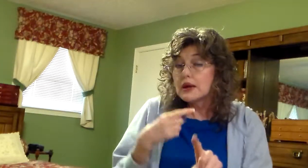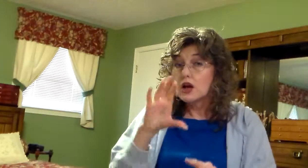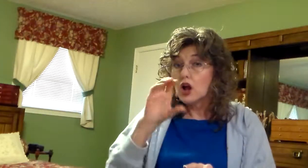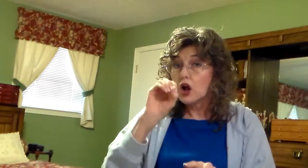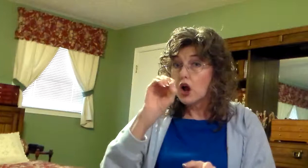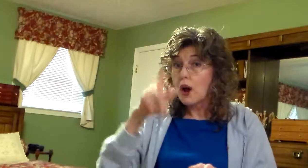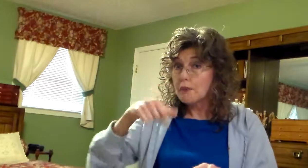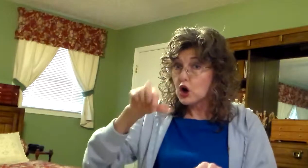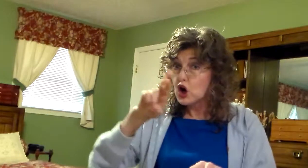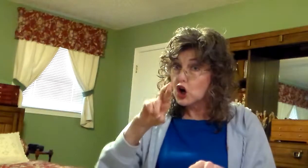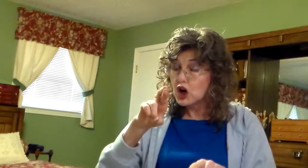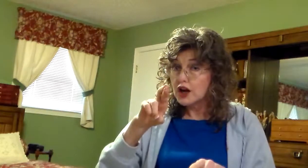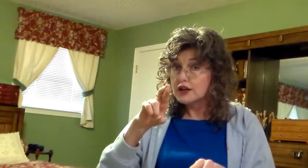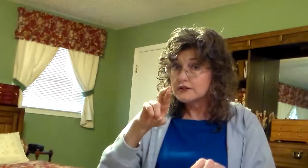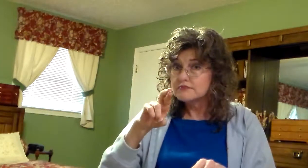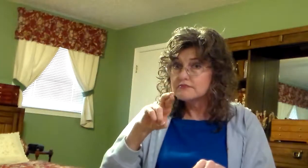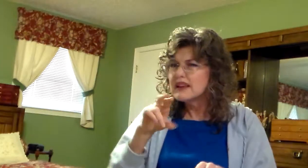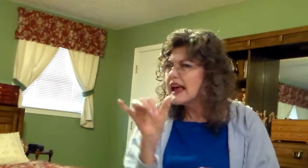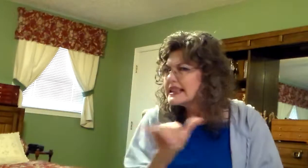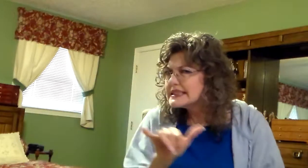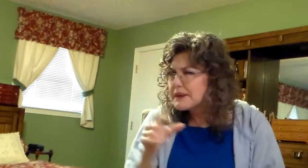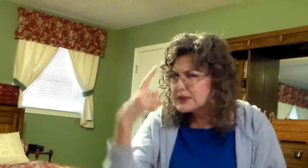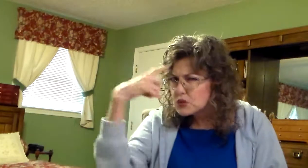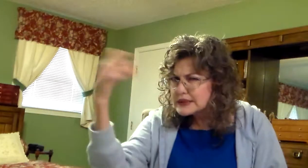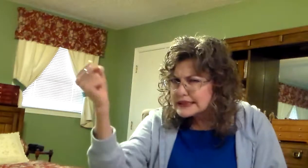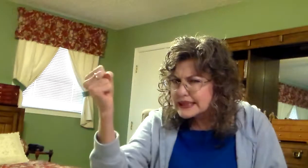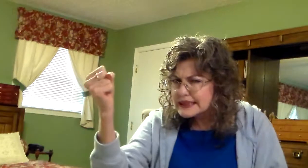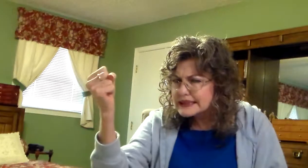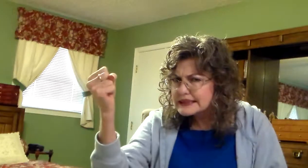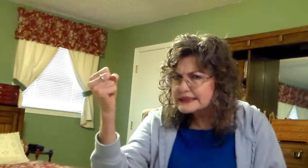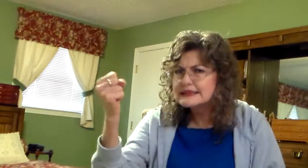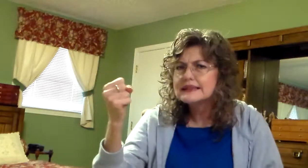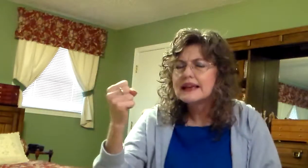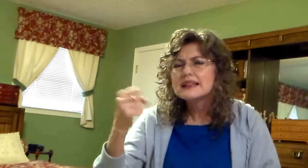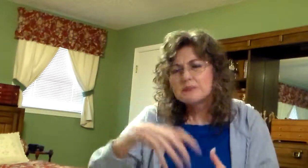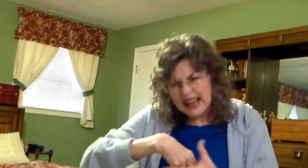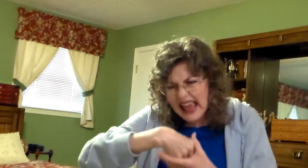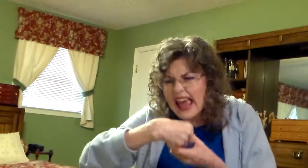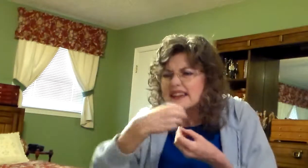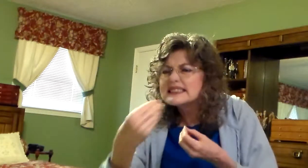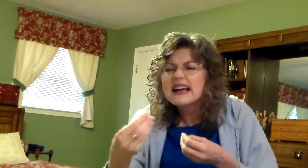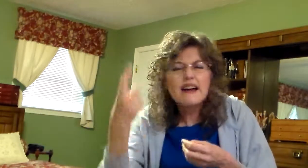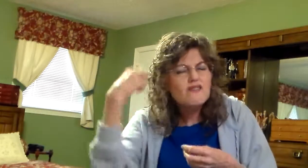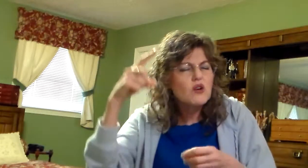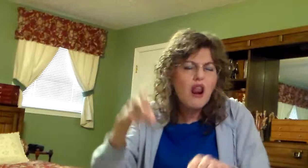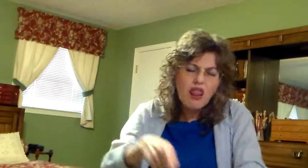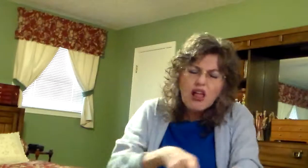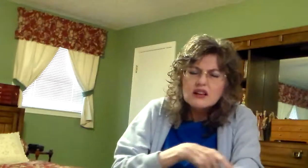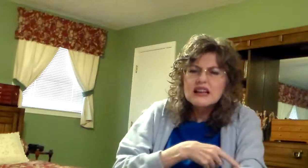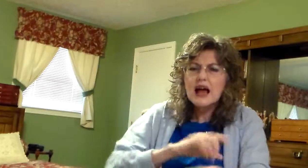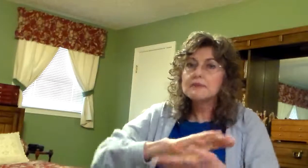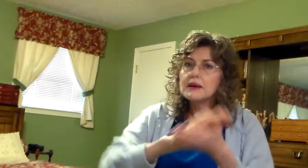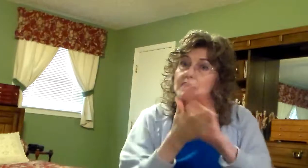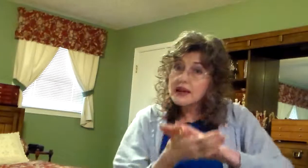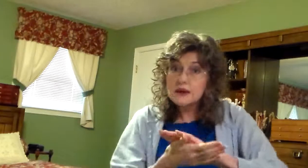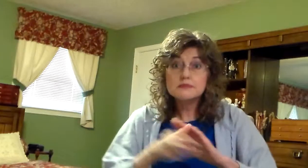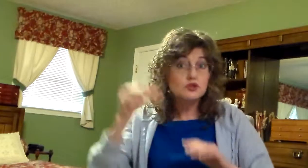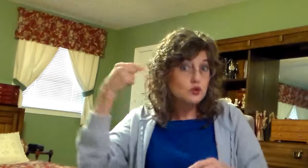seen a penny that's really old or one that's been outside for a long time, and it gets that green stuff on it. Well, that green stuff is